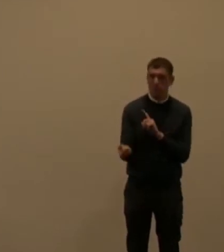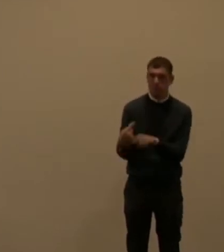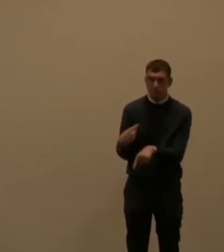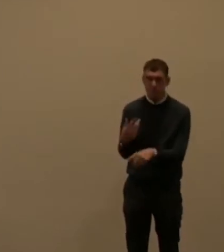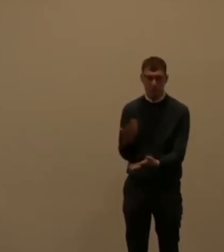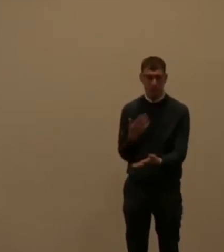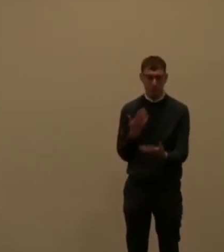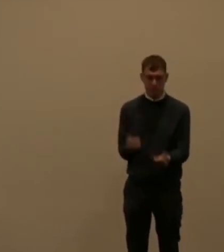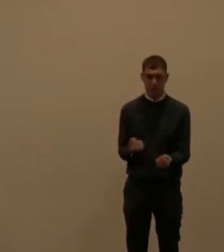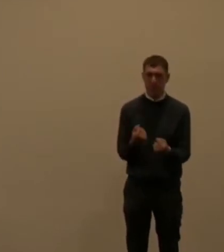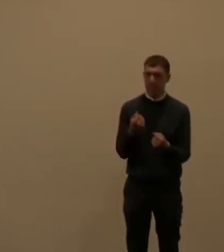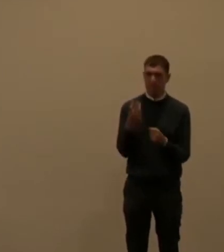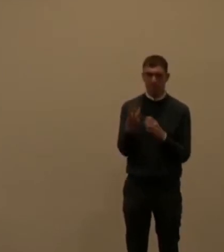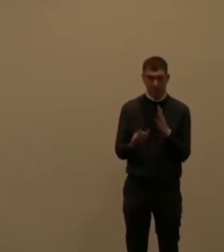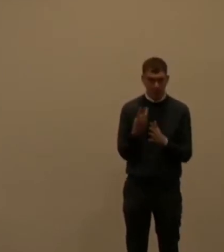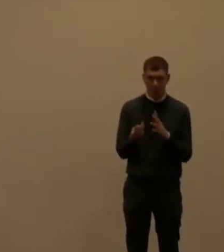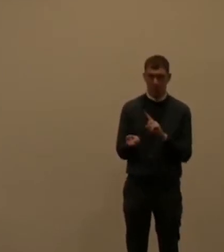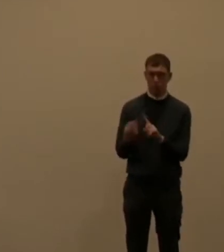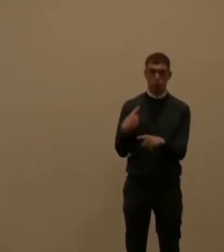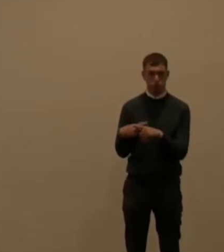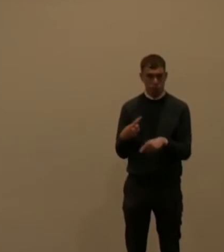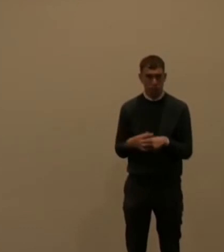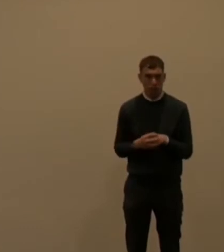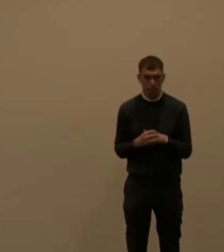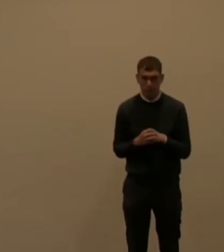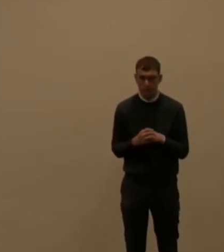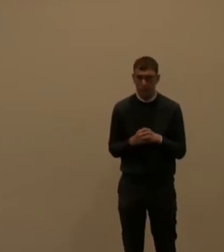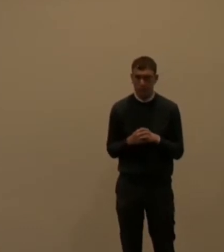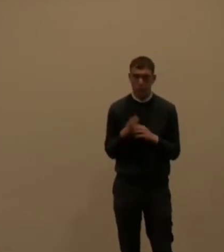3 hours, I like that part. So that